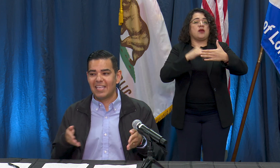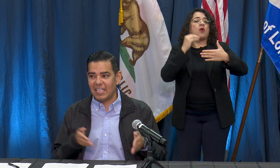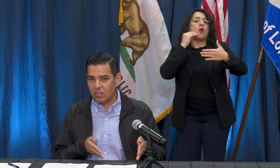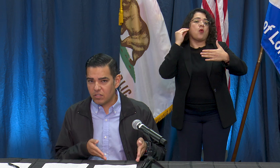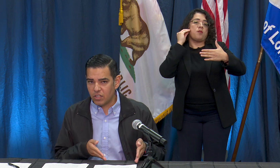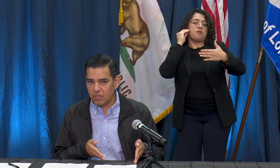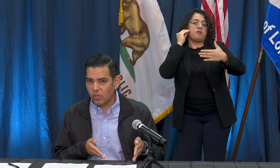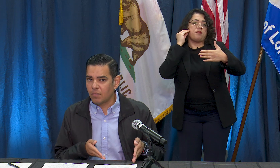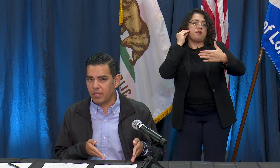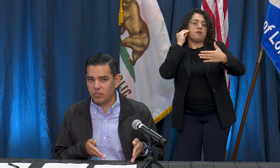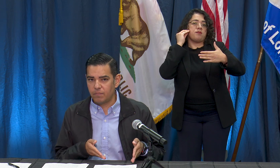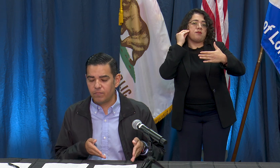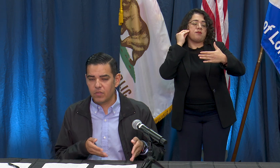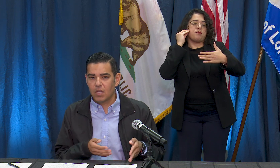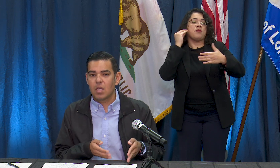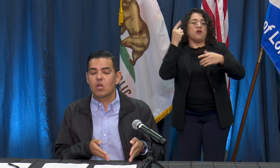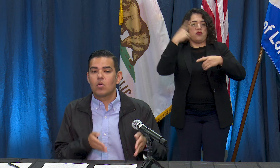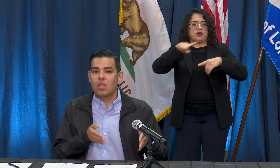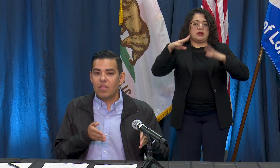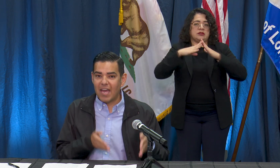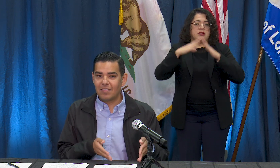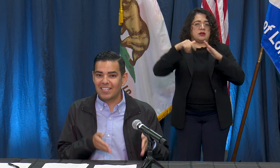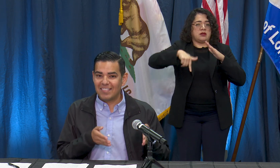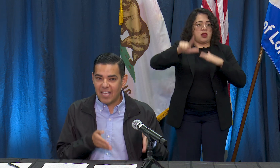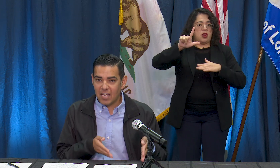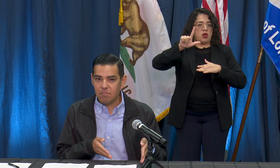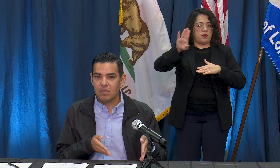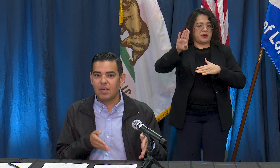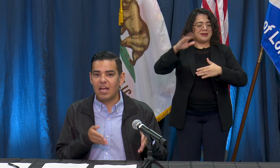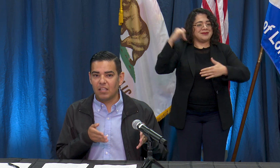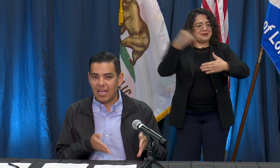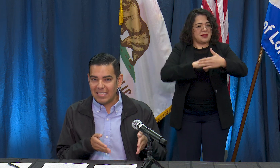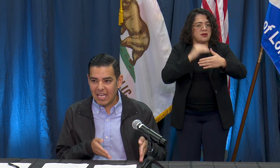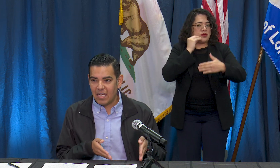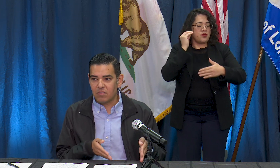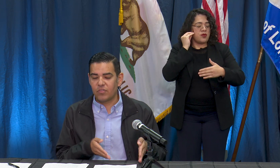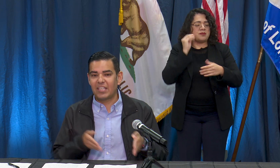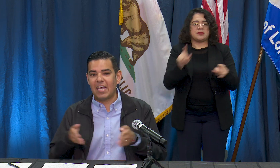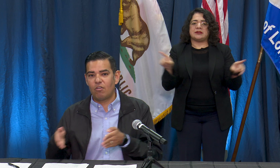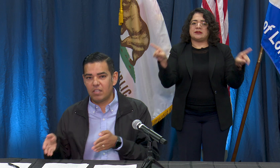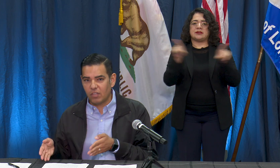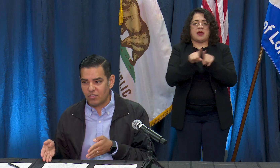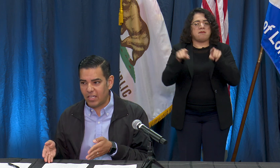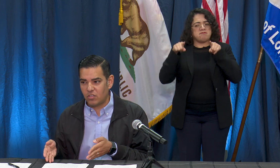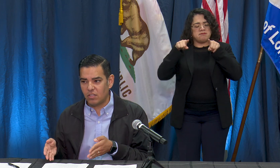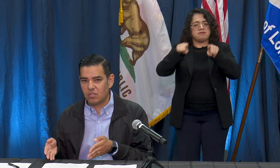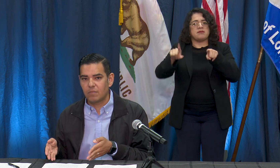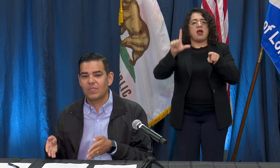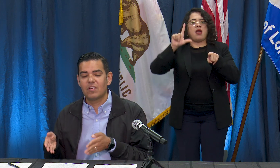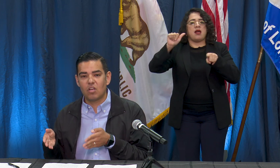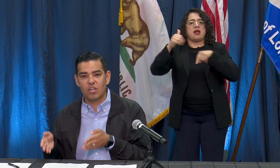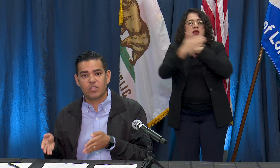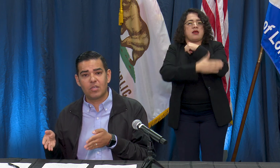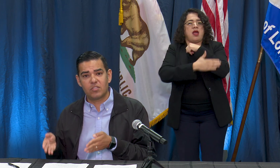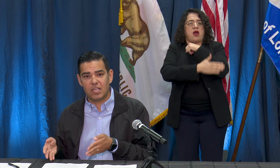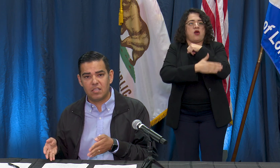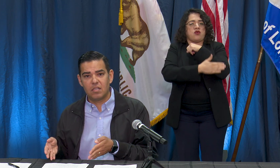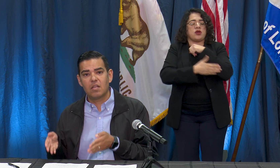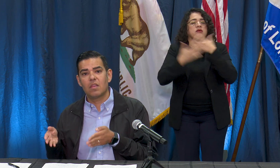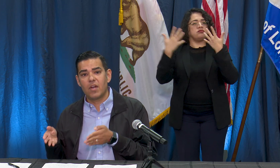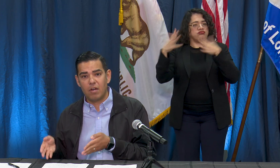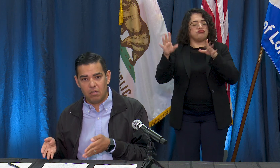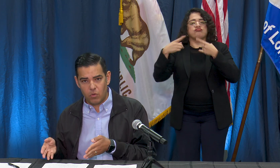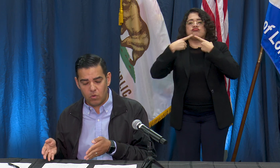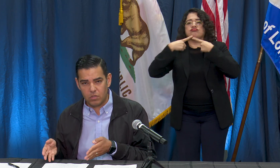extension in the city of Long Beach. That is the same aligned date that the County of Los Angeles has also